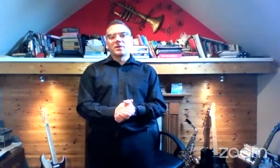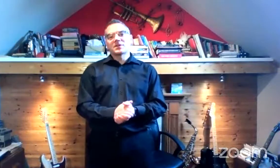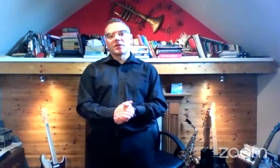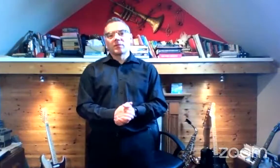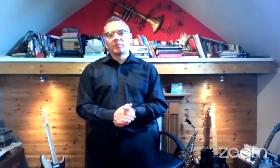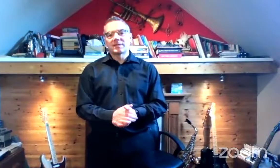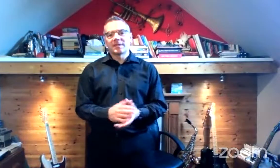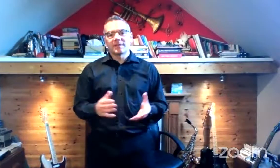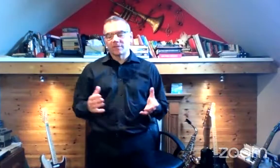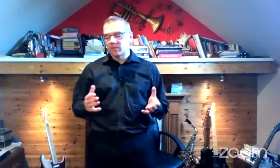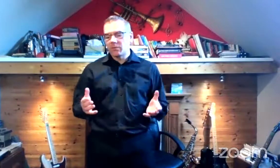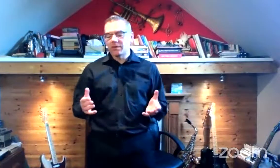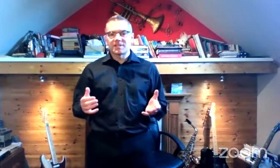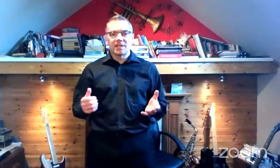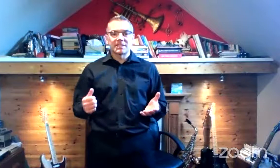mailbox, I gotta hold myself down. So what we're gonna say is,